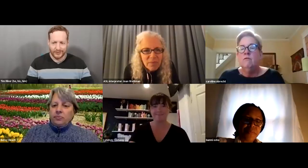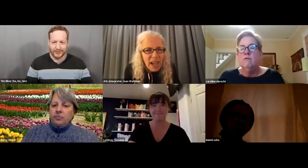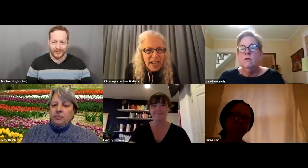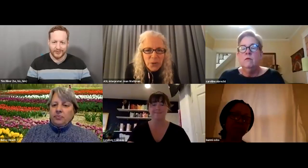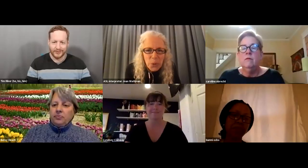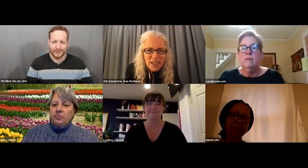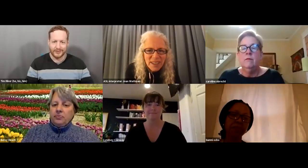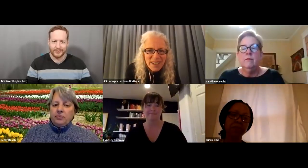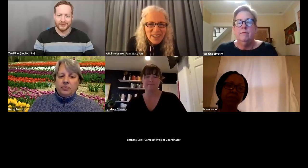Hi, everyone.